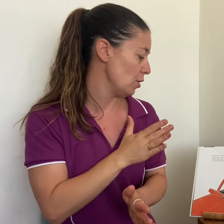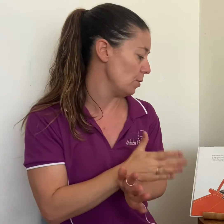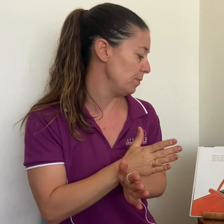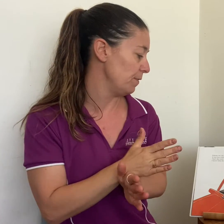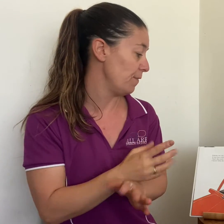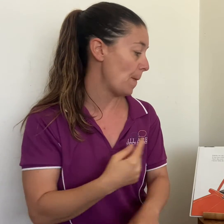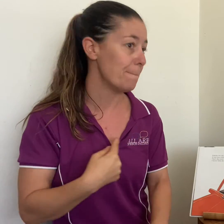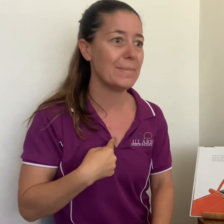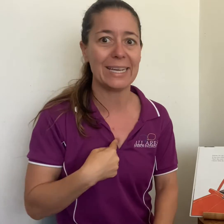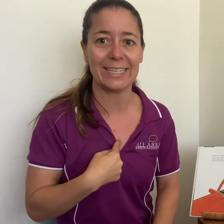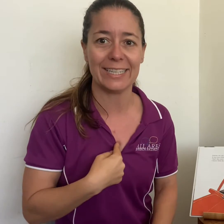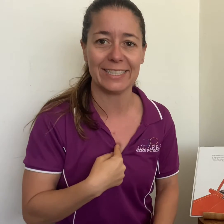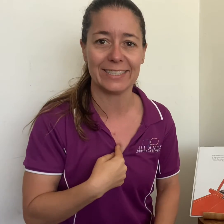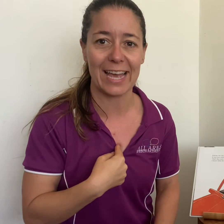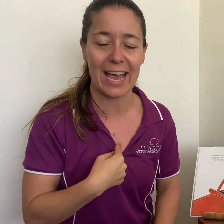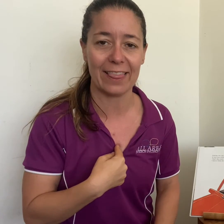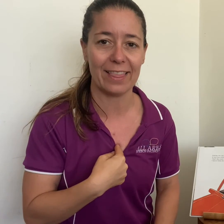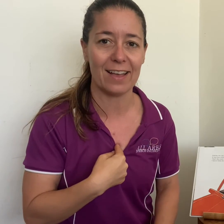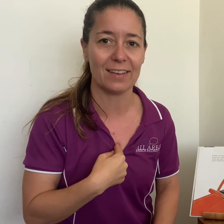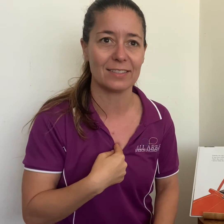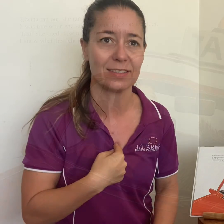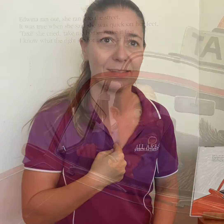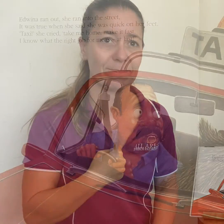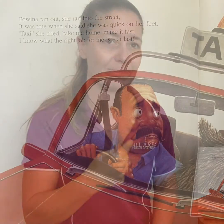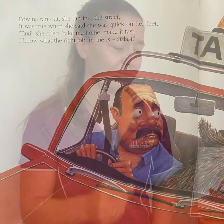job for me is at last.